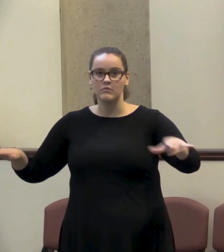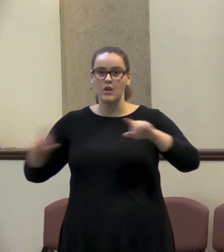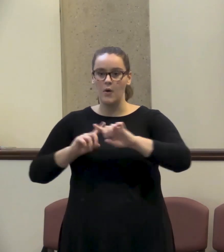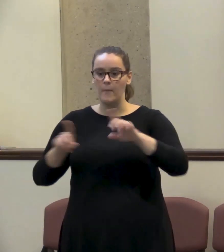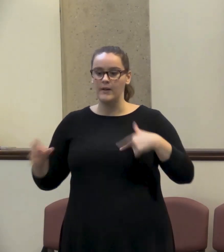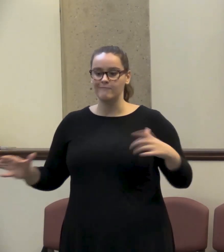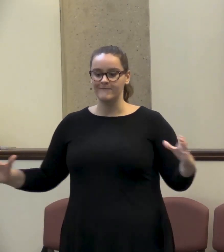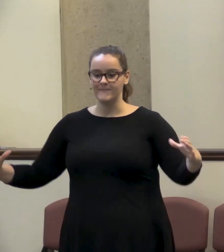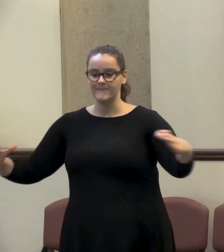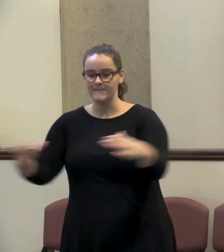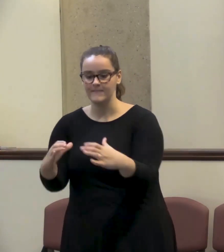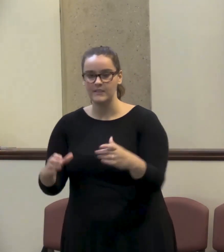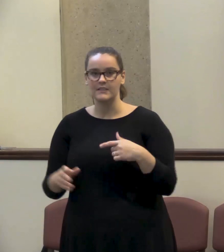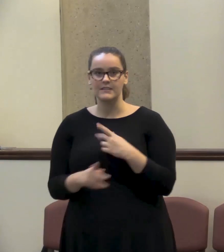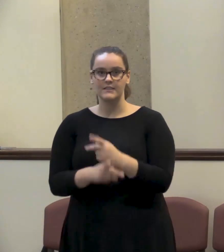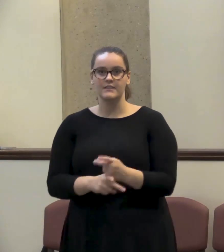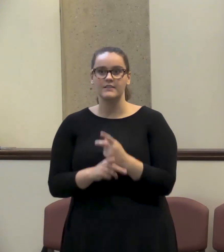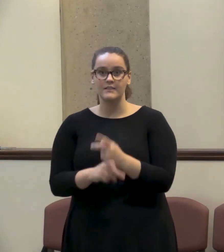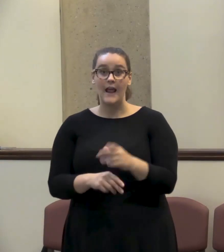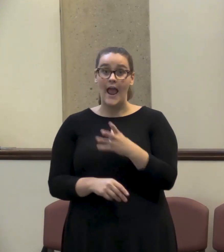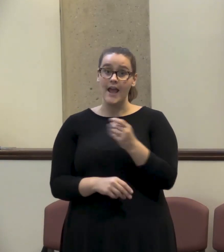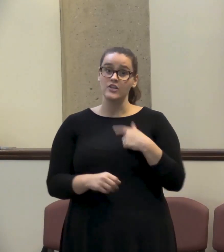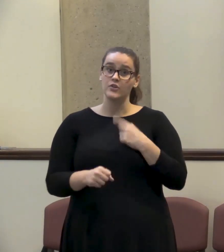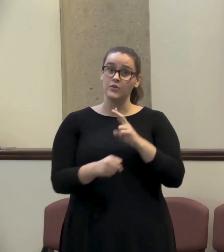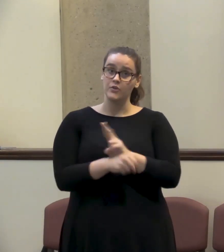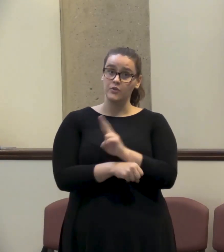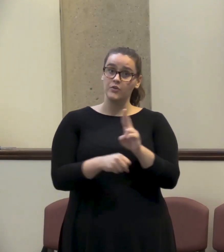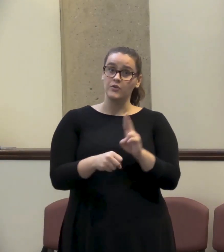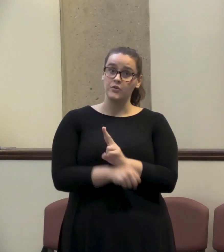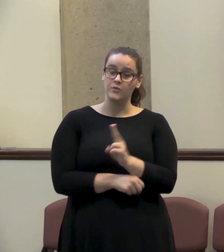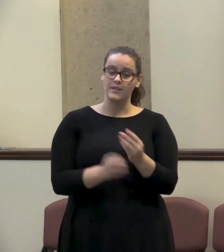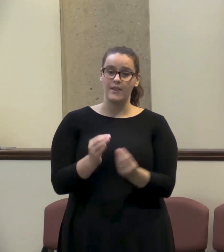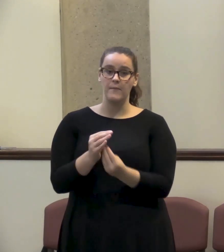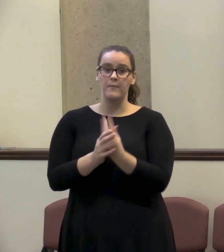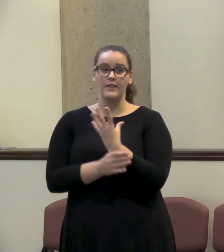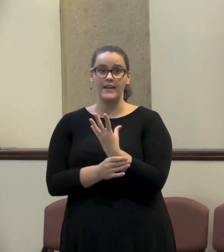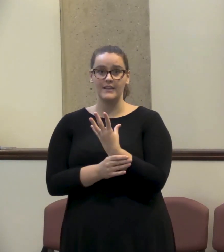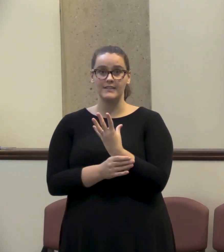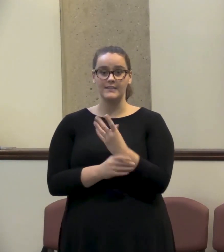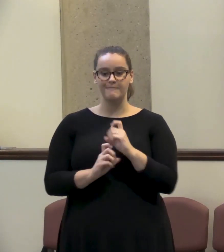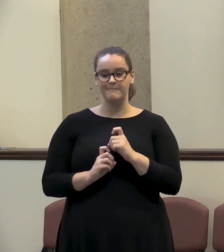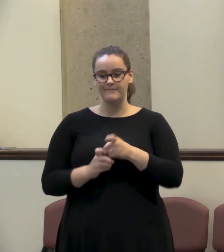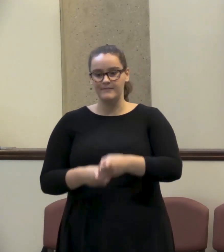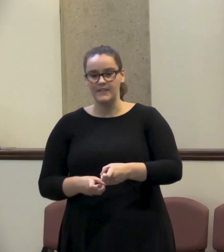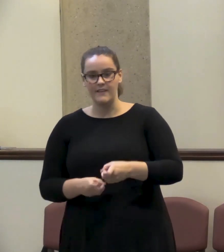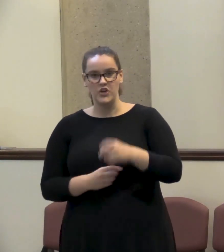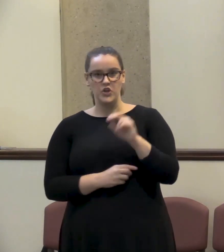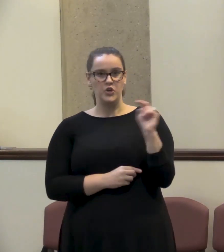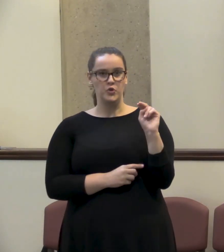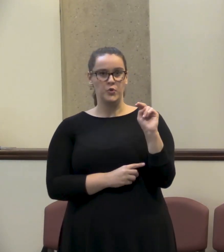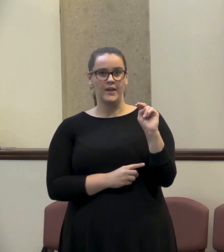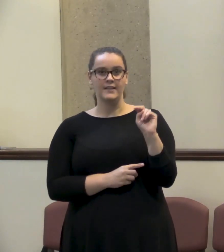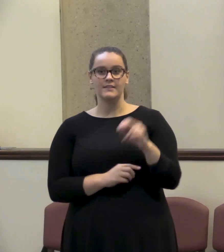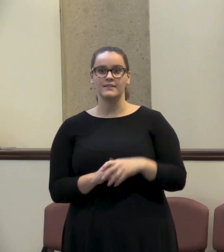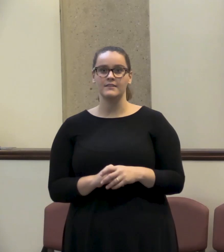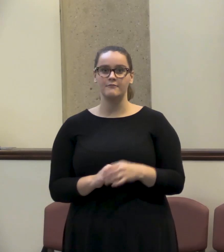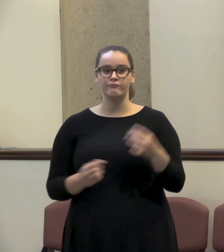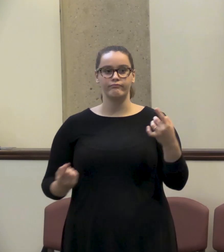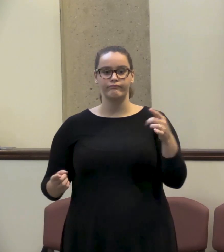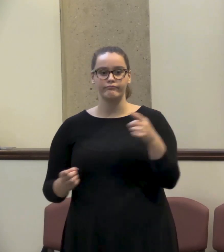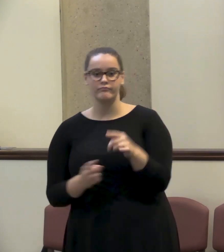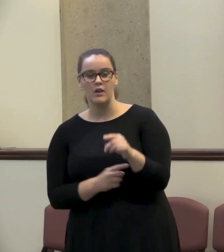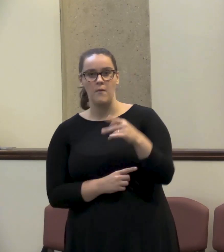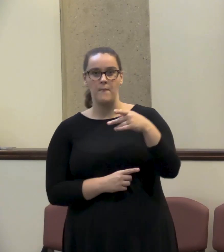moisture, and you're using your crops, basically, to replenish the soil with nutrients. It allows them to reduce the amount of